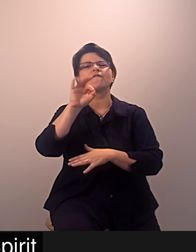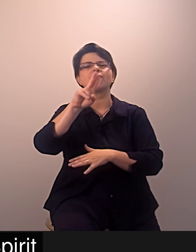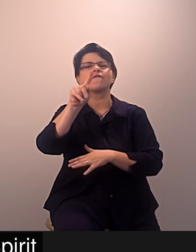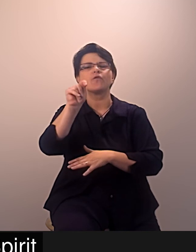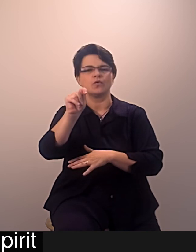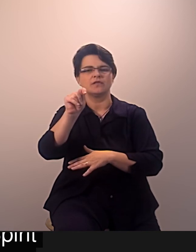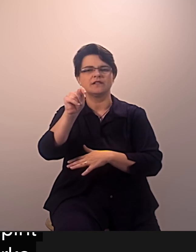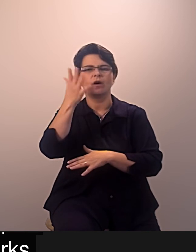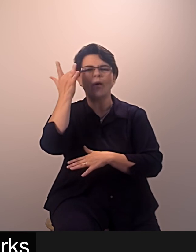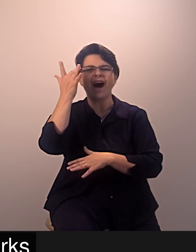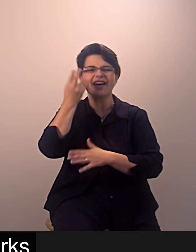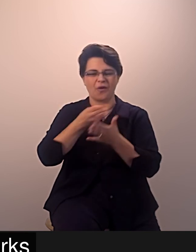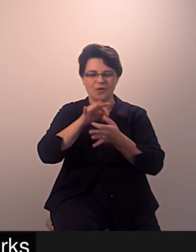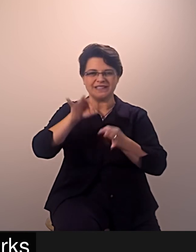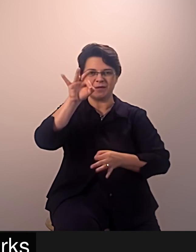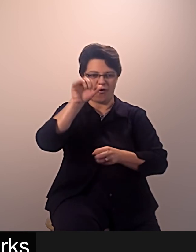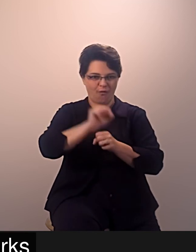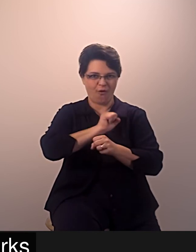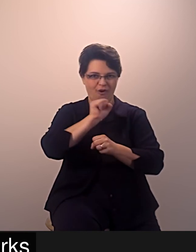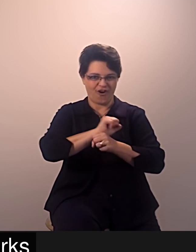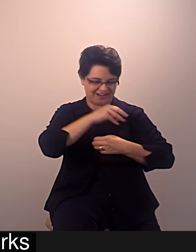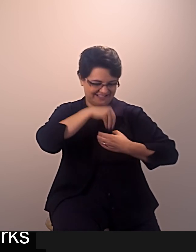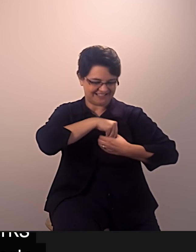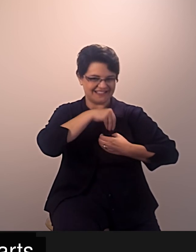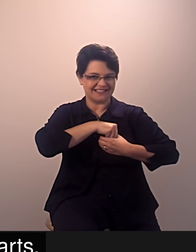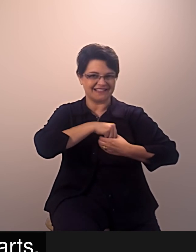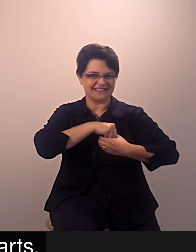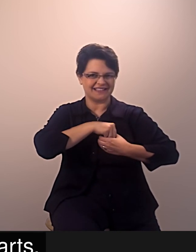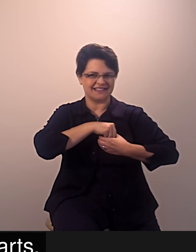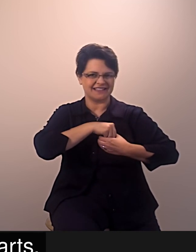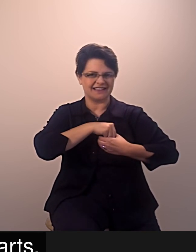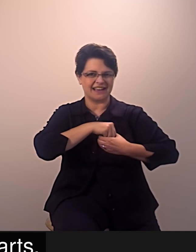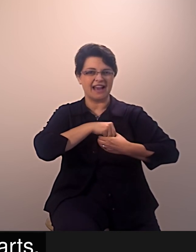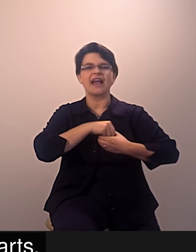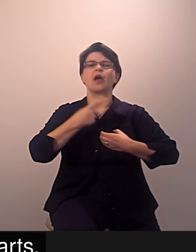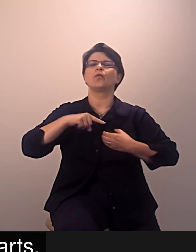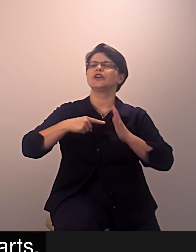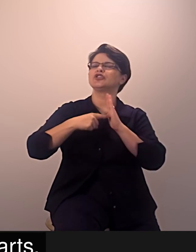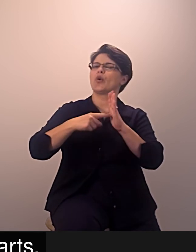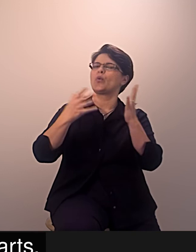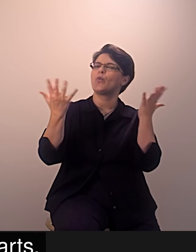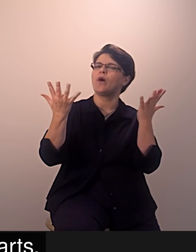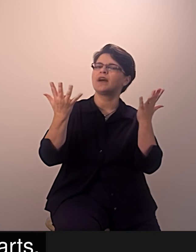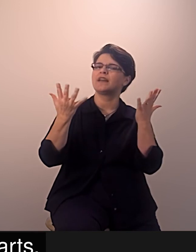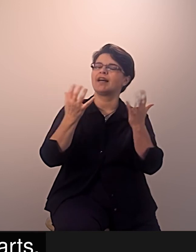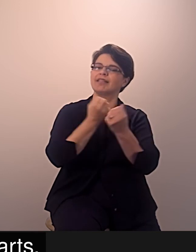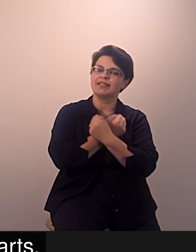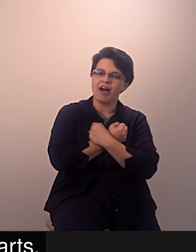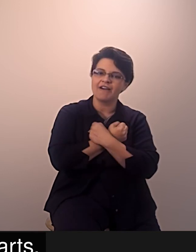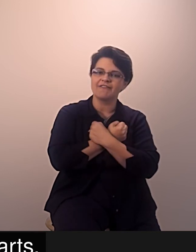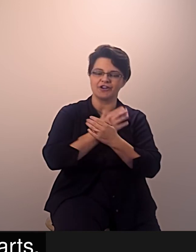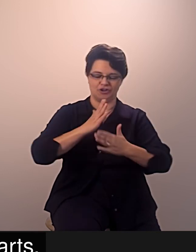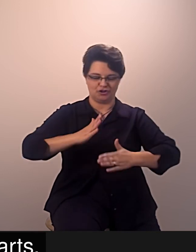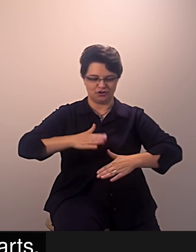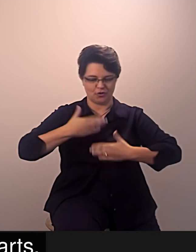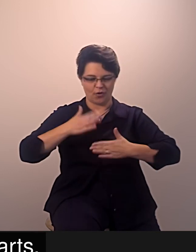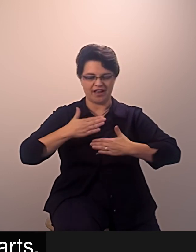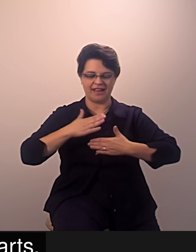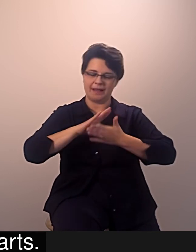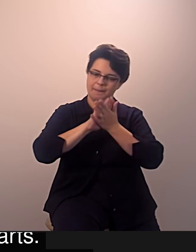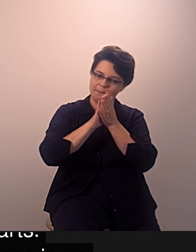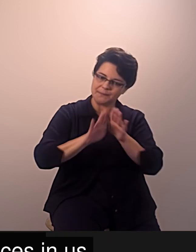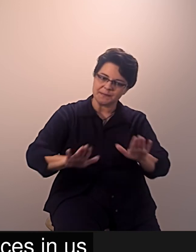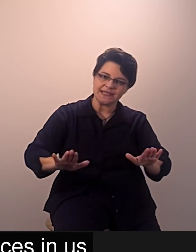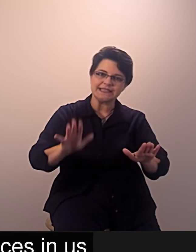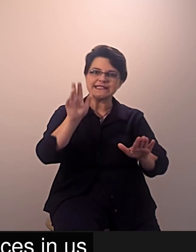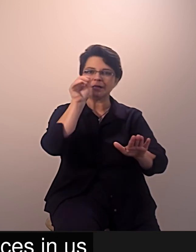hearts. The fruit He produces in us is love, joy, peace,